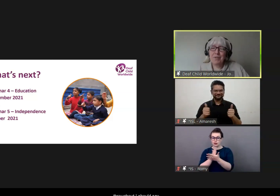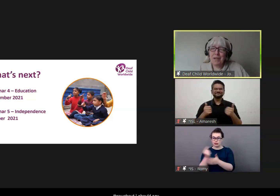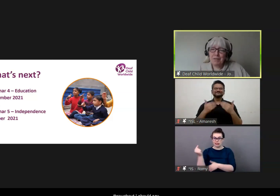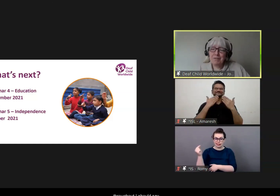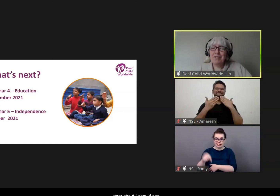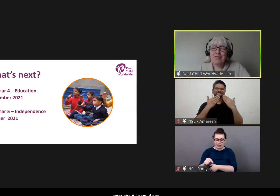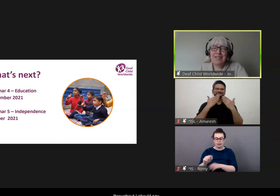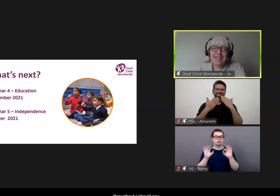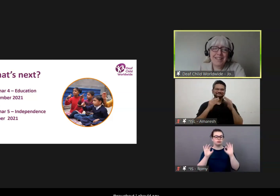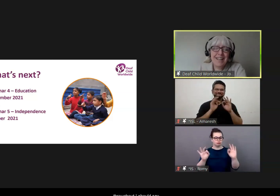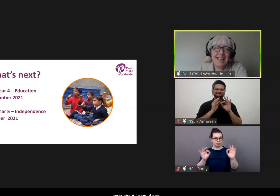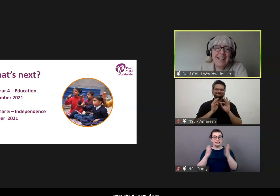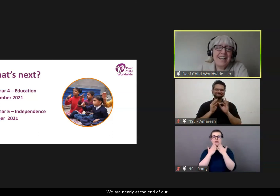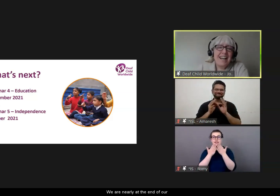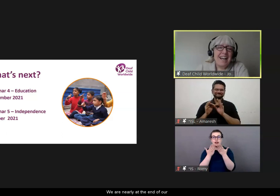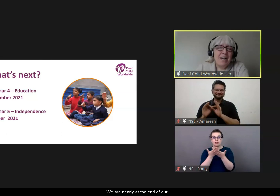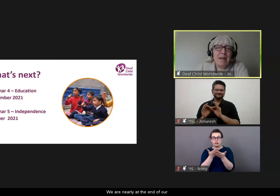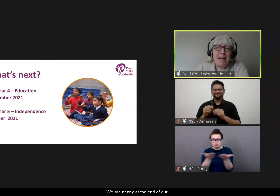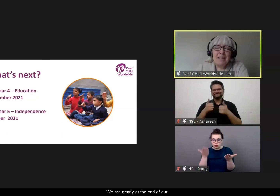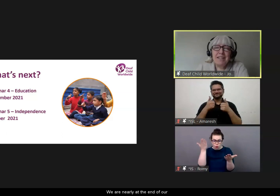interpreters throughout, I should say.